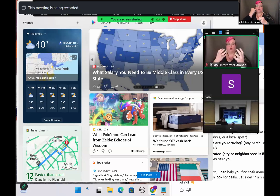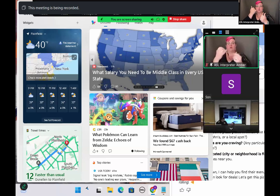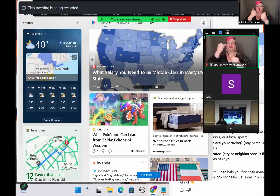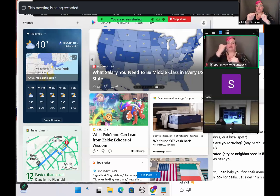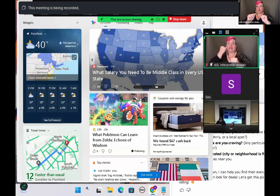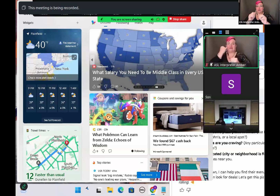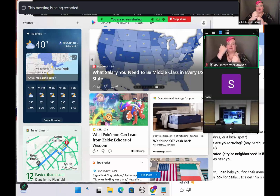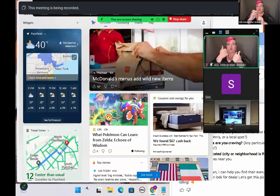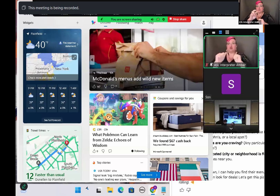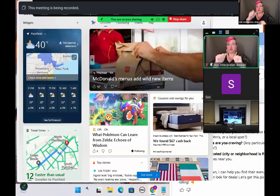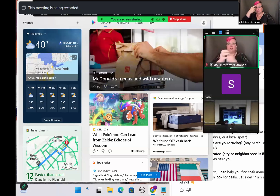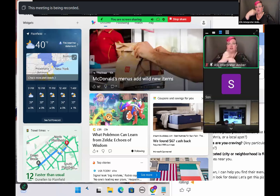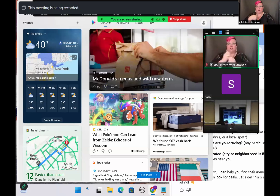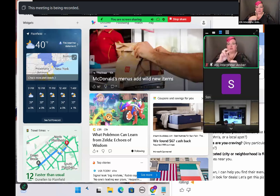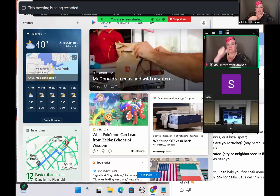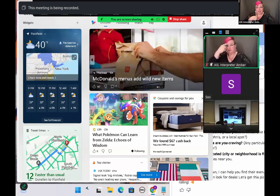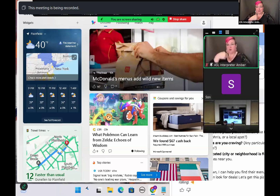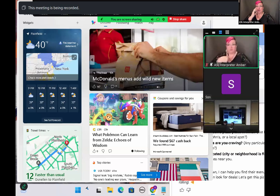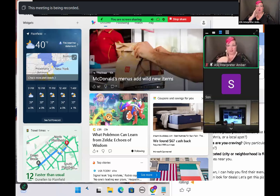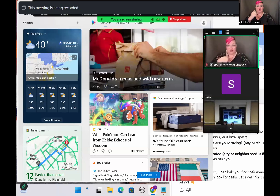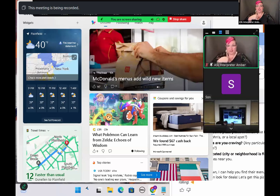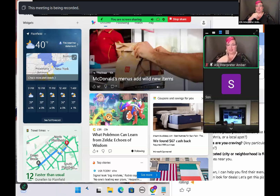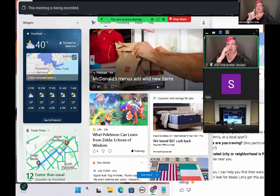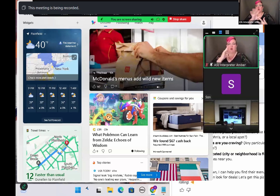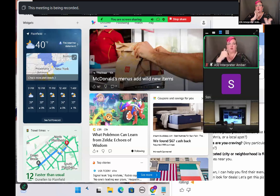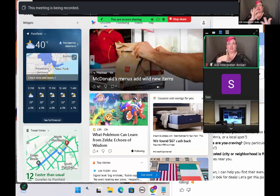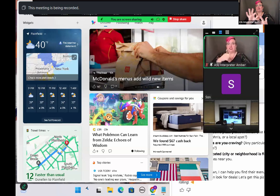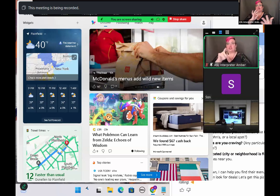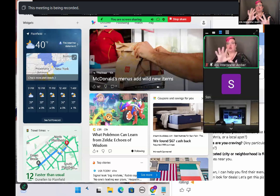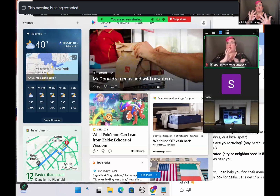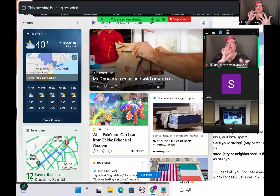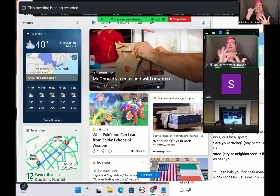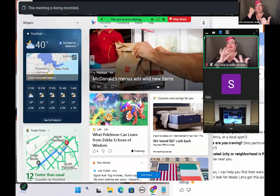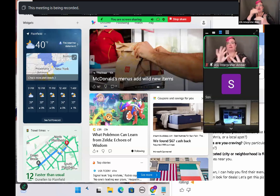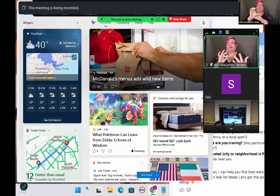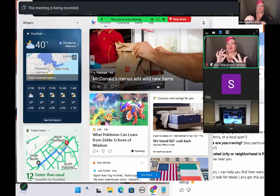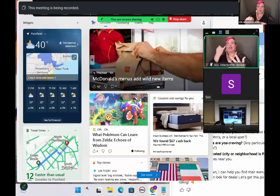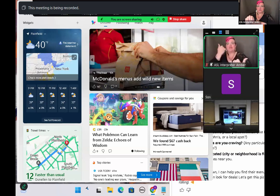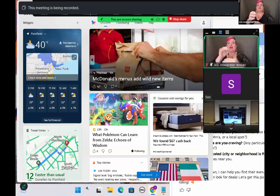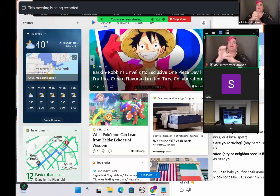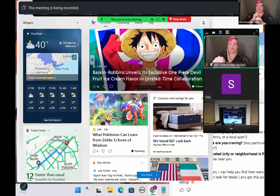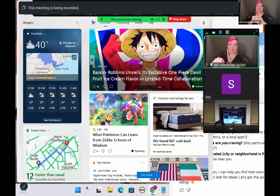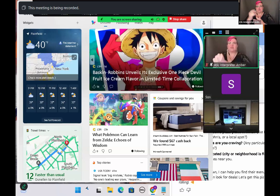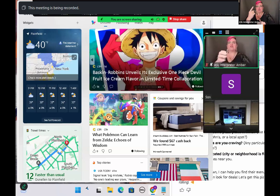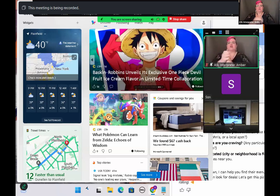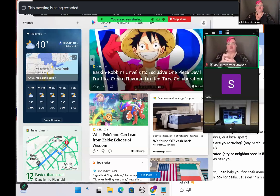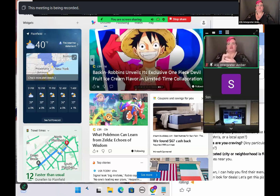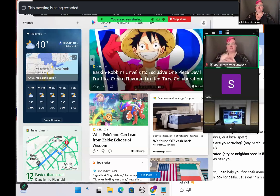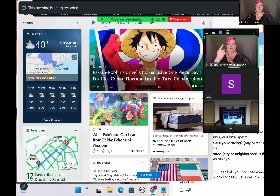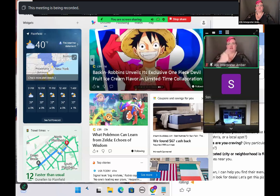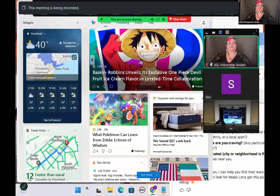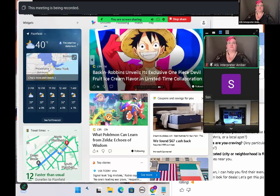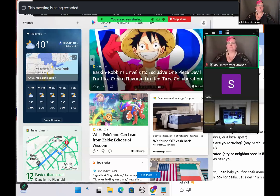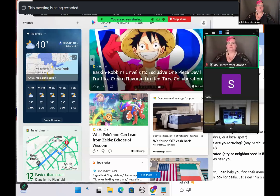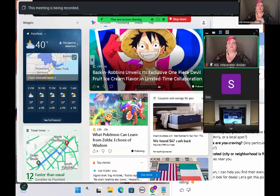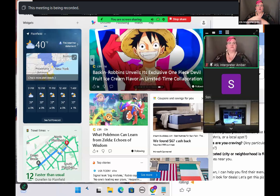try and get a pizza for me, it'll just randomly get something if I forced it to. To help you get started, comma. List of free item 1 period. Do you have a specific pizza place? 2 period.